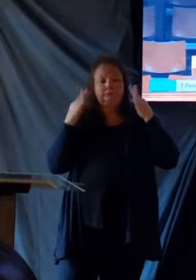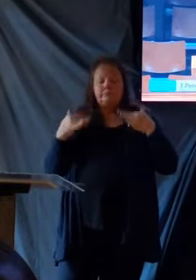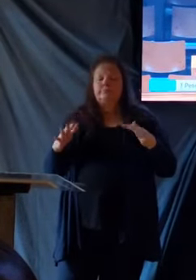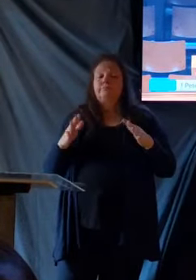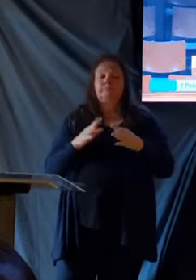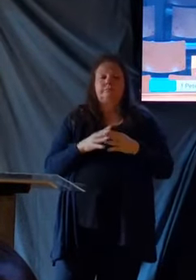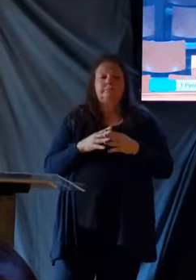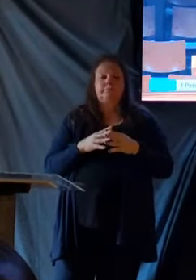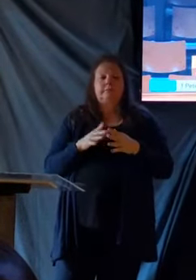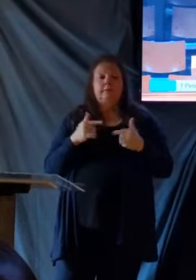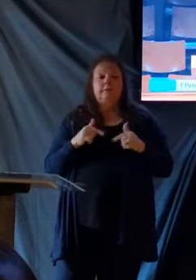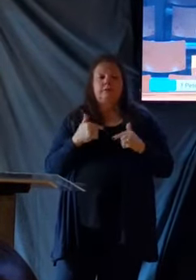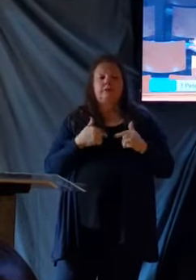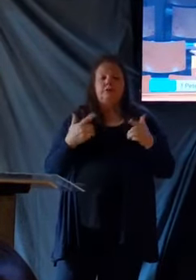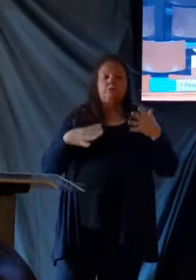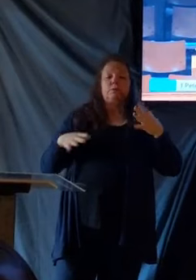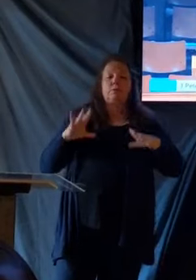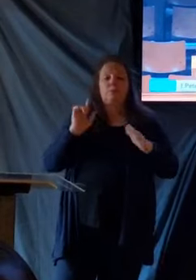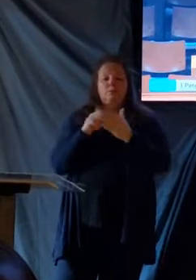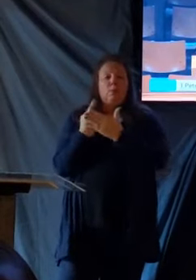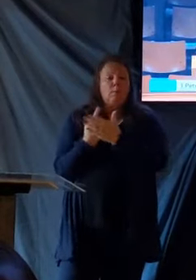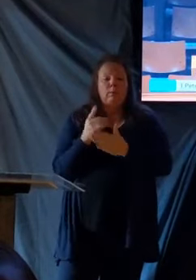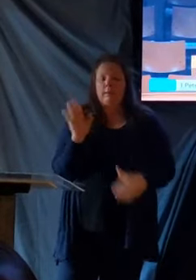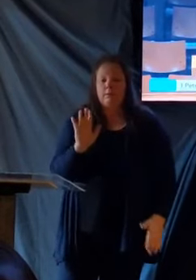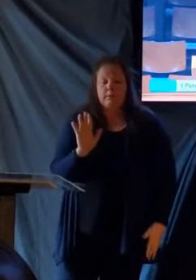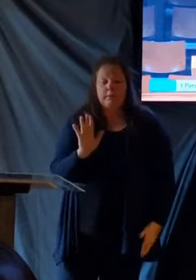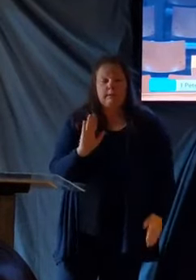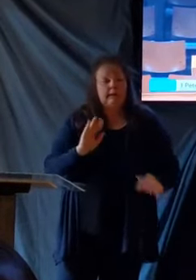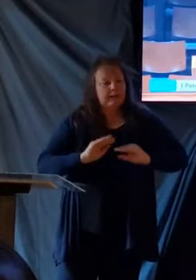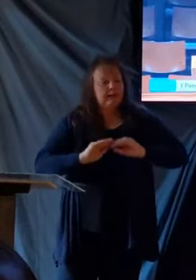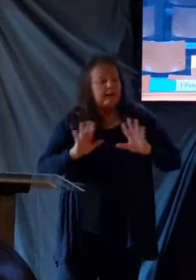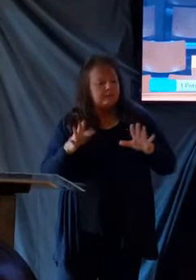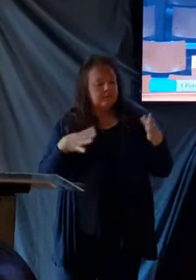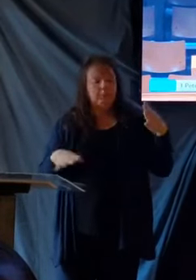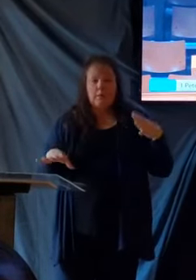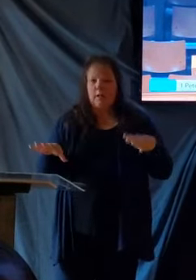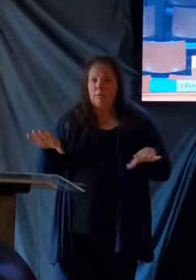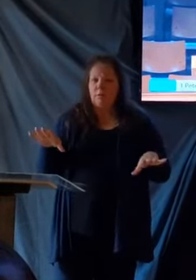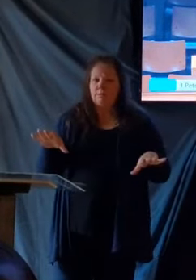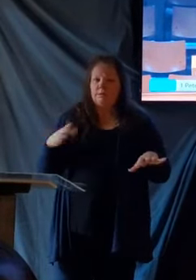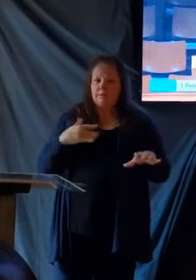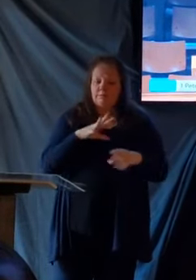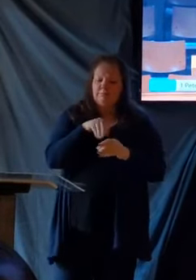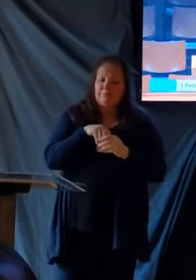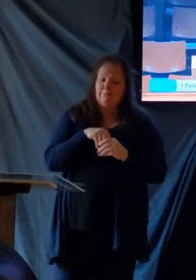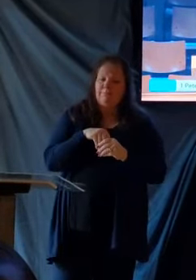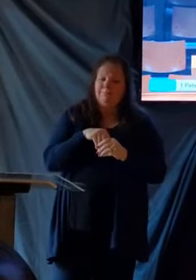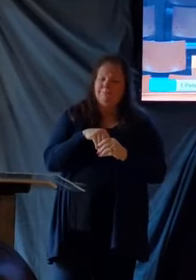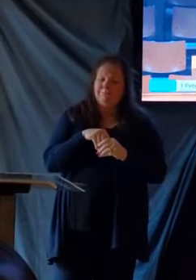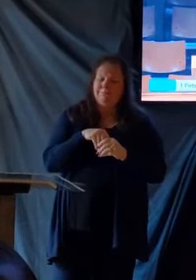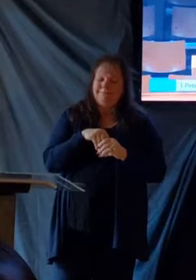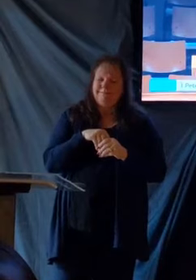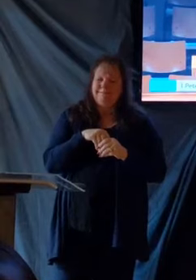part of verse 3. Don't let it be putting on clothes. Well, obviously, we put on clothes. That's part of being